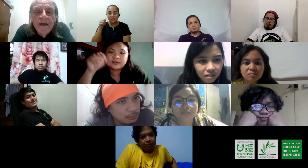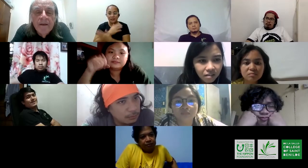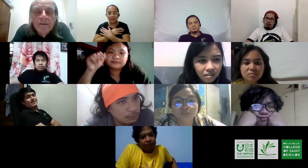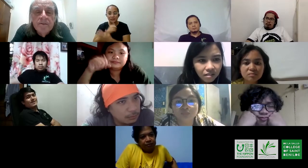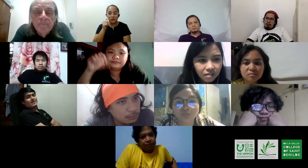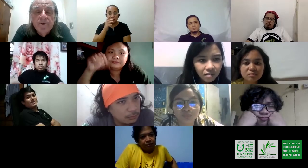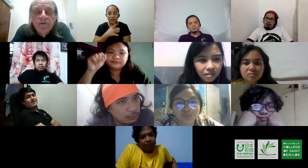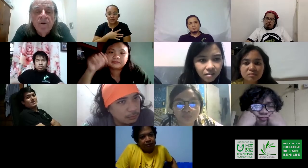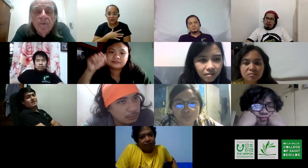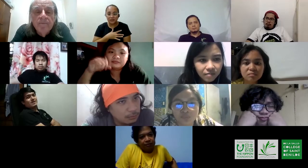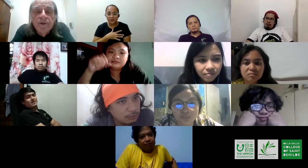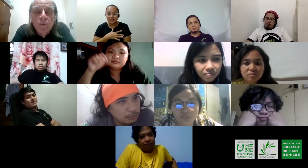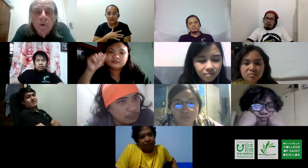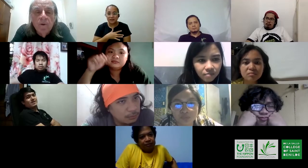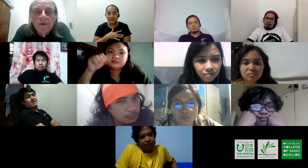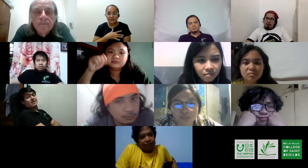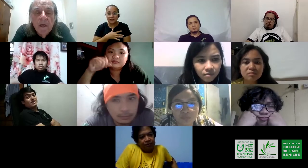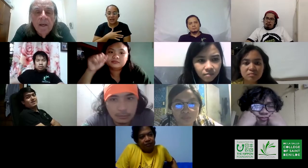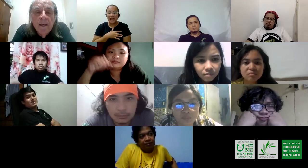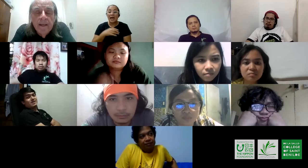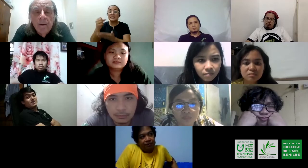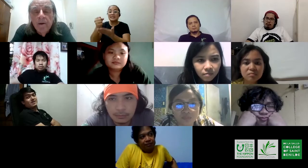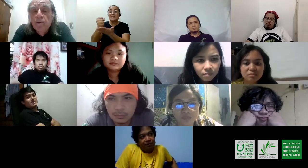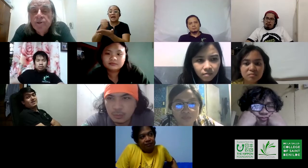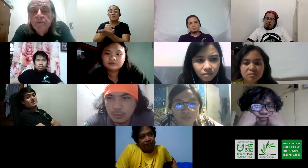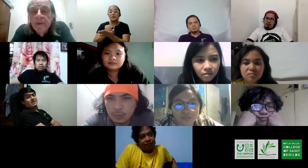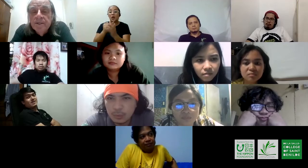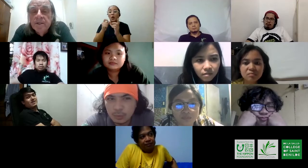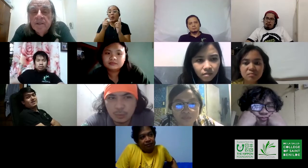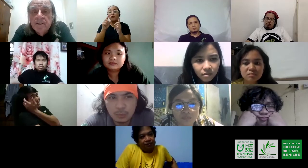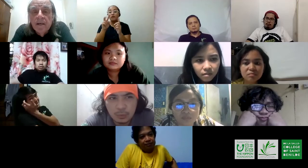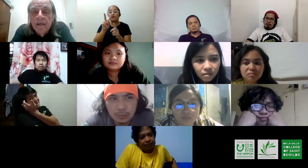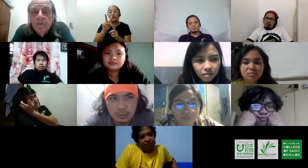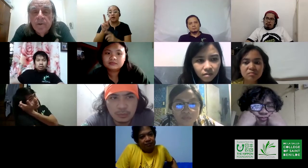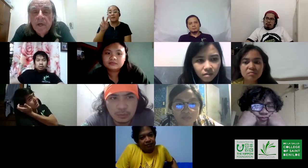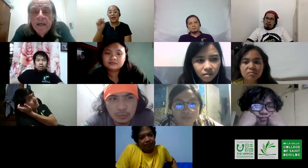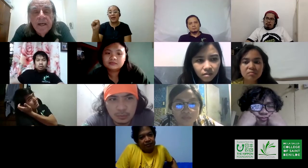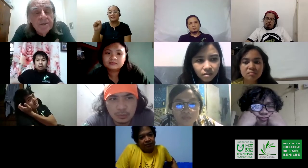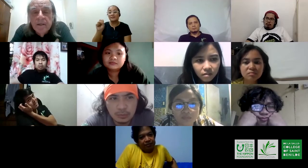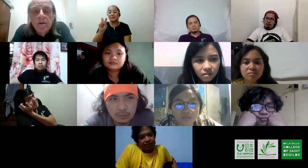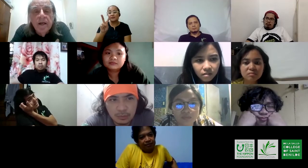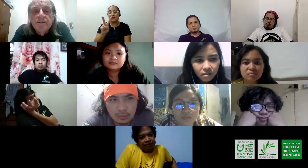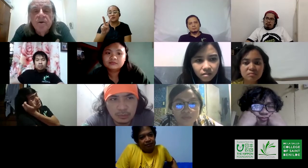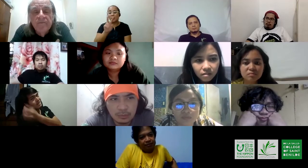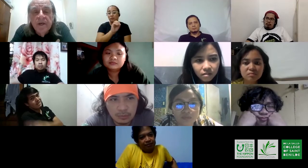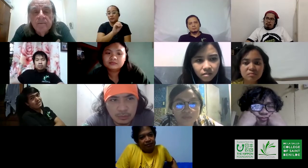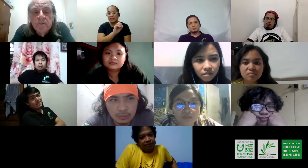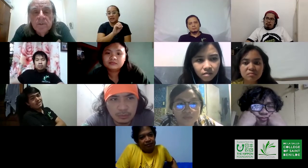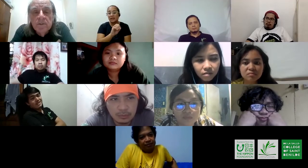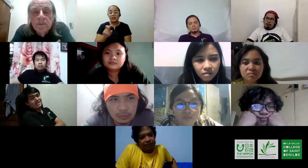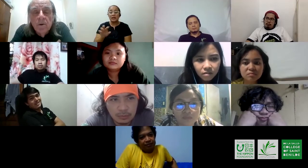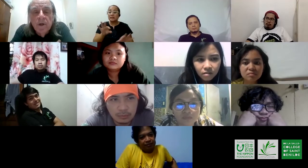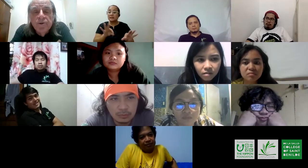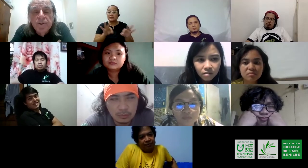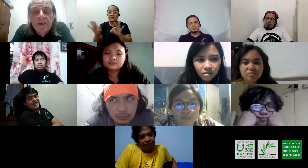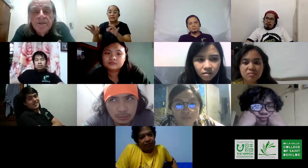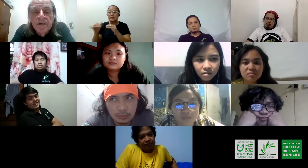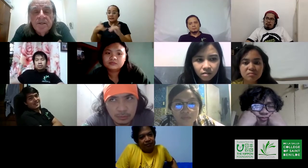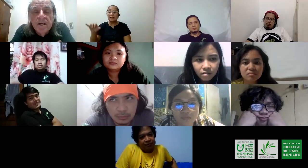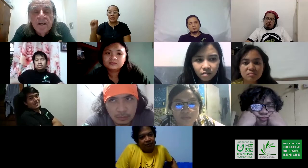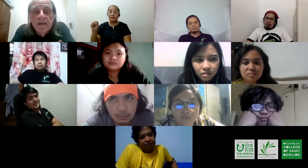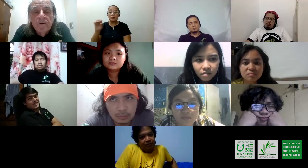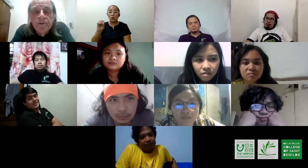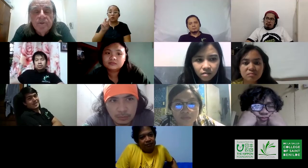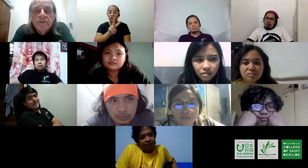And that is subject, verb, object, word order. Now in Ho Chi Minh City Sign Language, it's still SOV. So in Ho Chi Minh